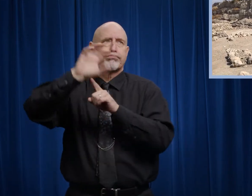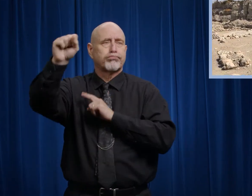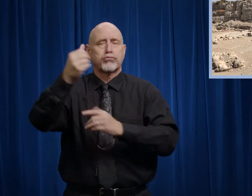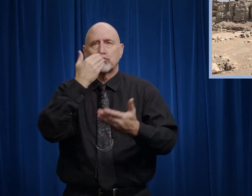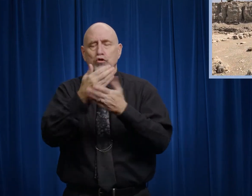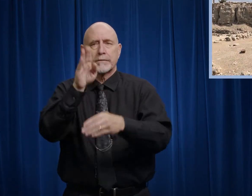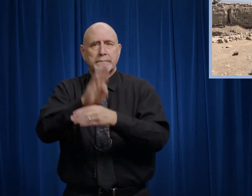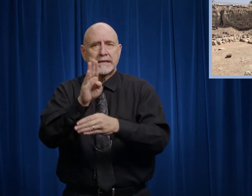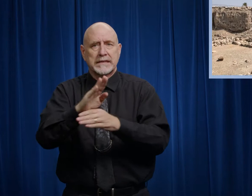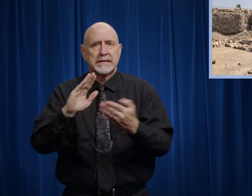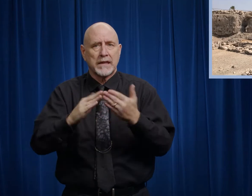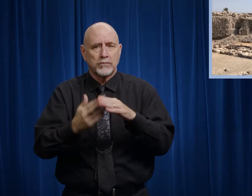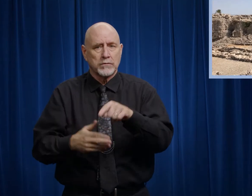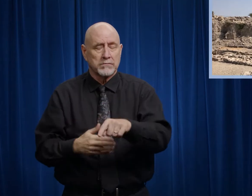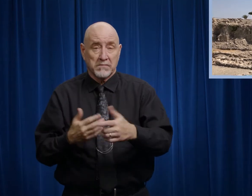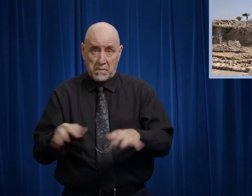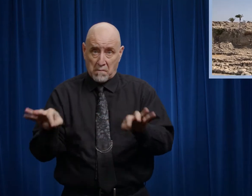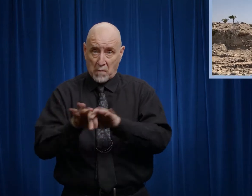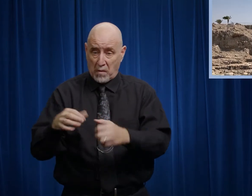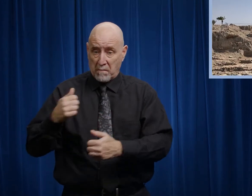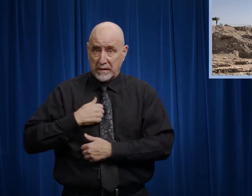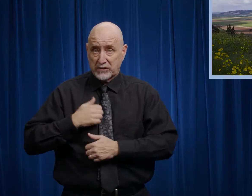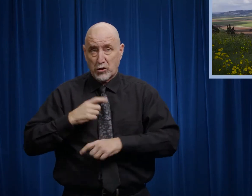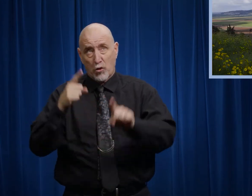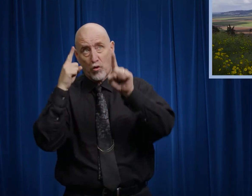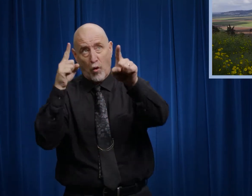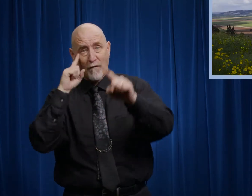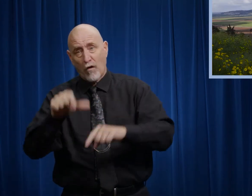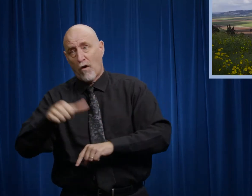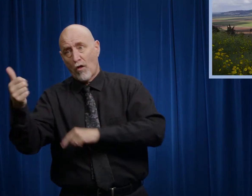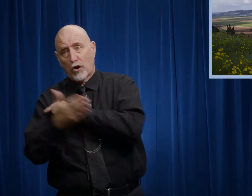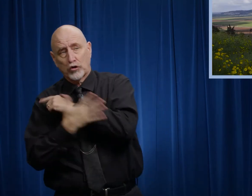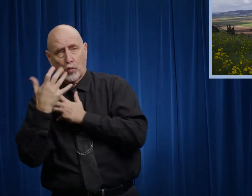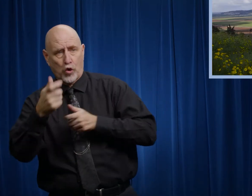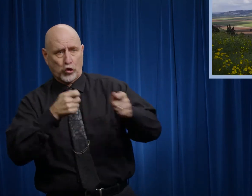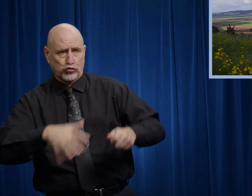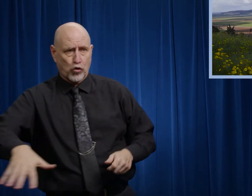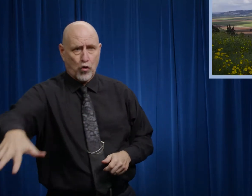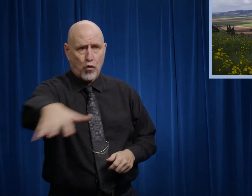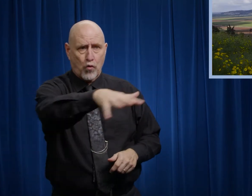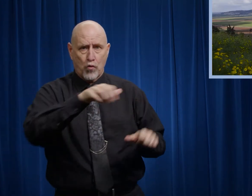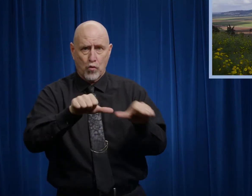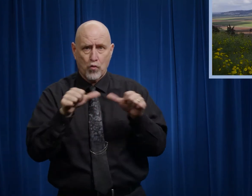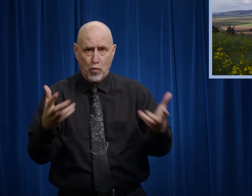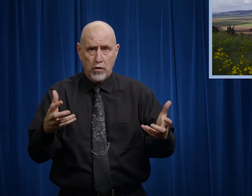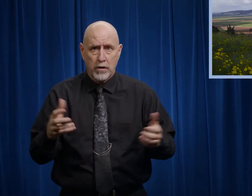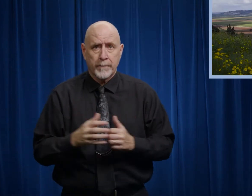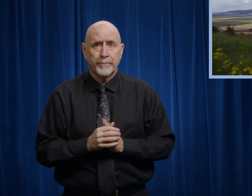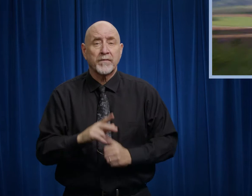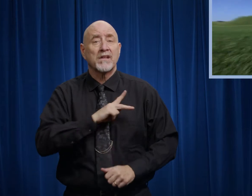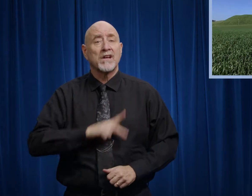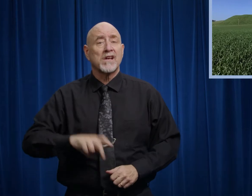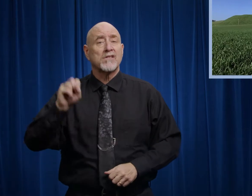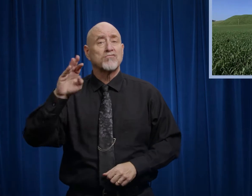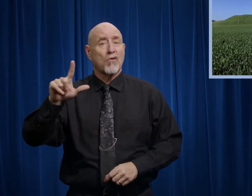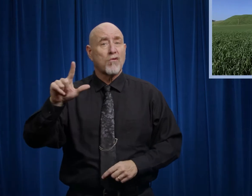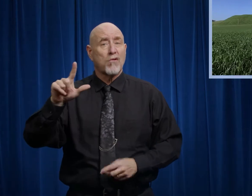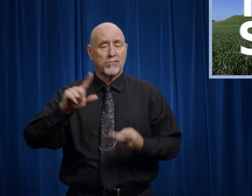gold mine and became an important military objective for those seeking control of the area.